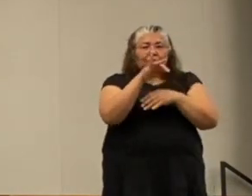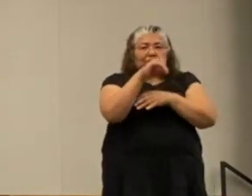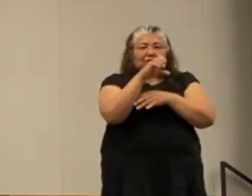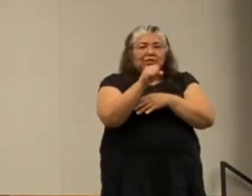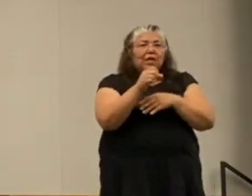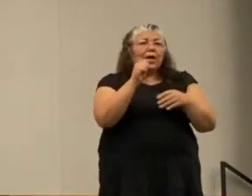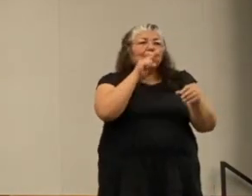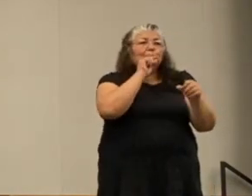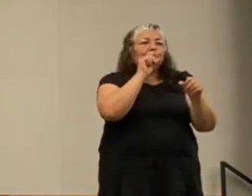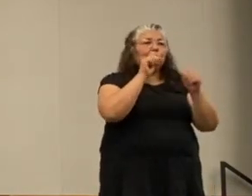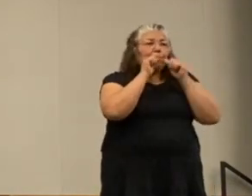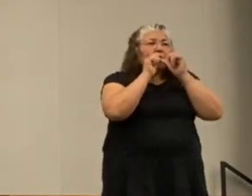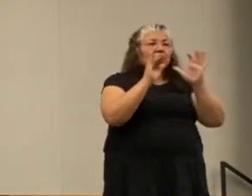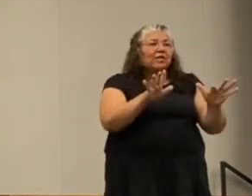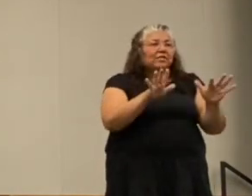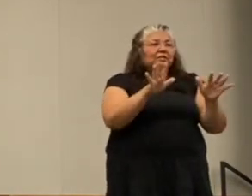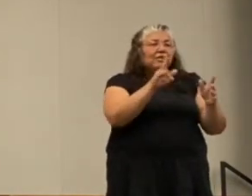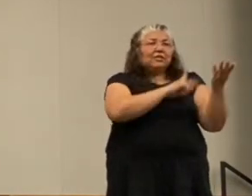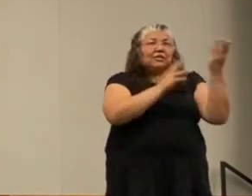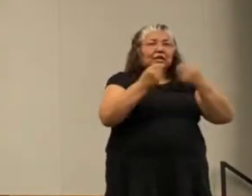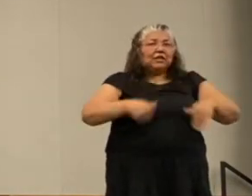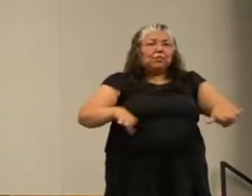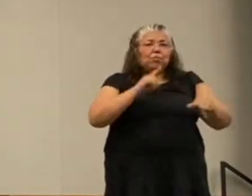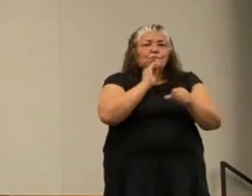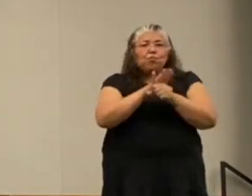kingdom promises.